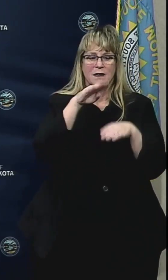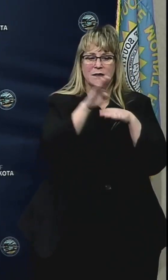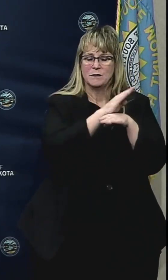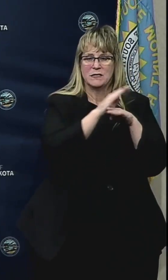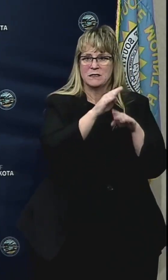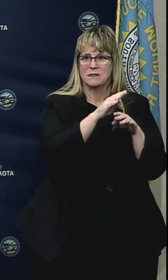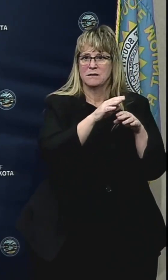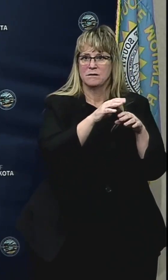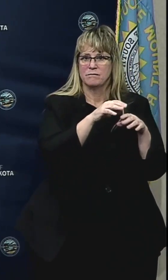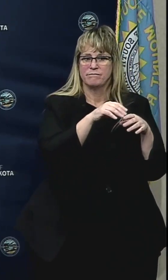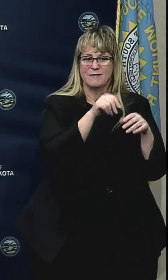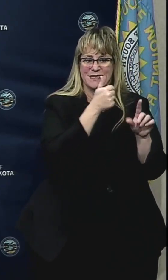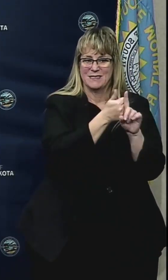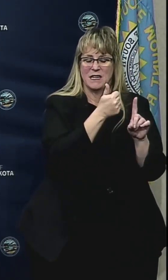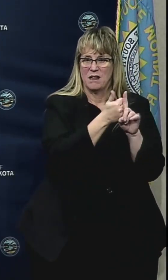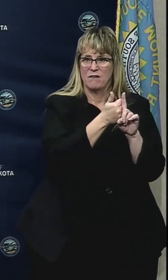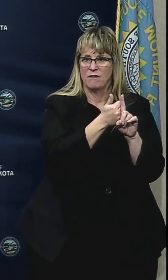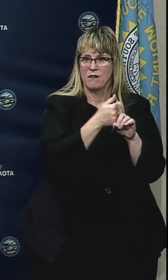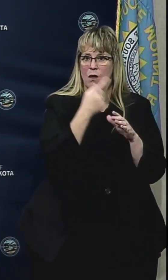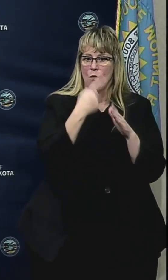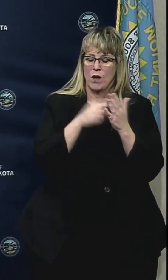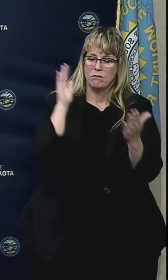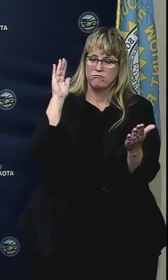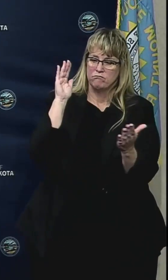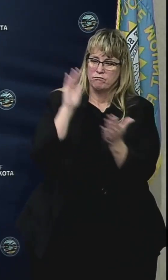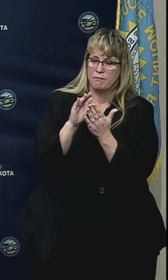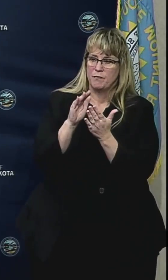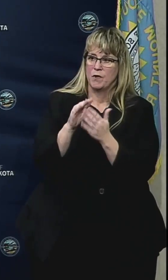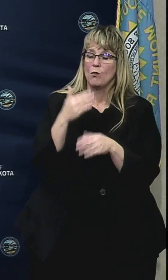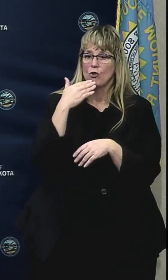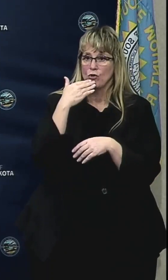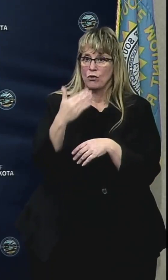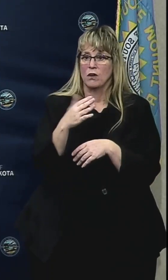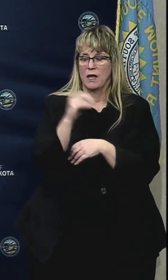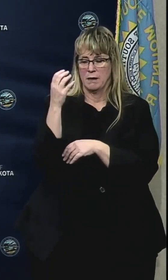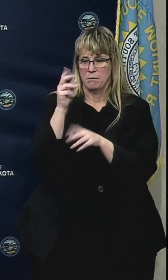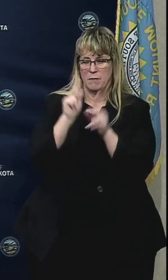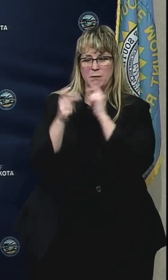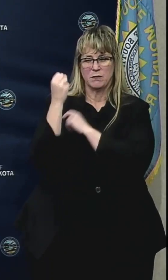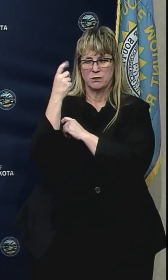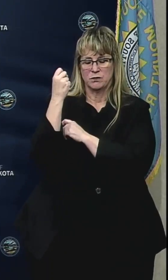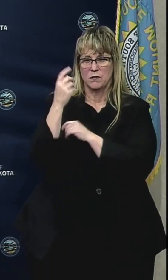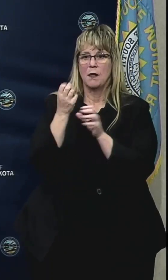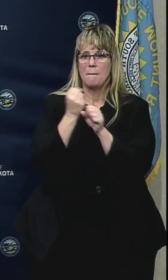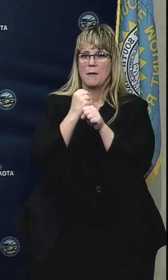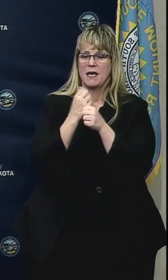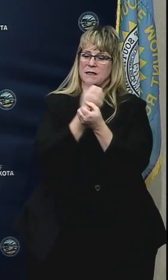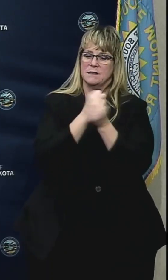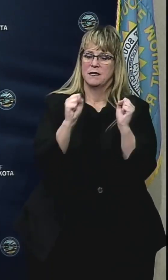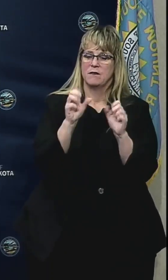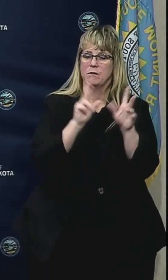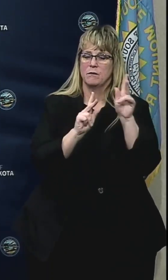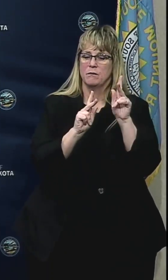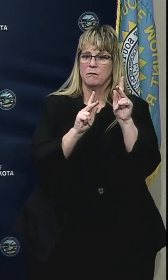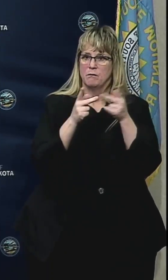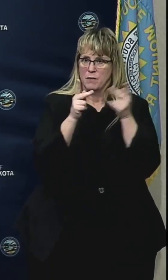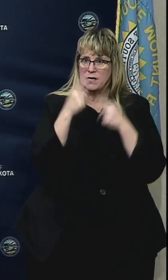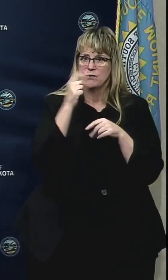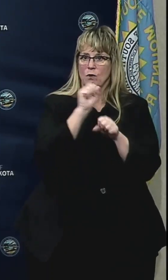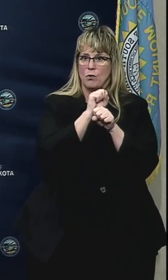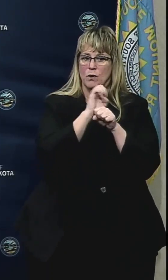facility. The mitigation measures the company put forward were very good and comprehensive, and I believe make it a safe place for employees to